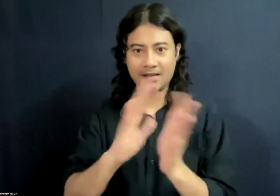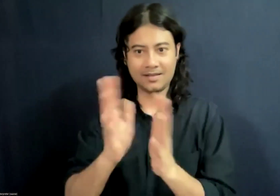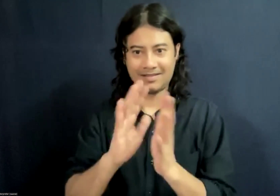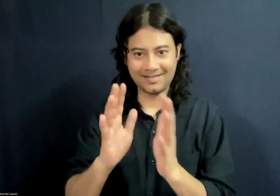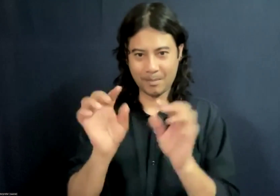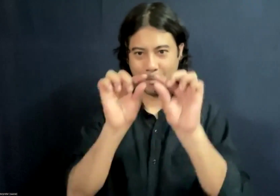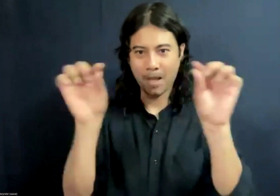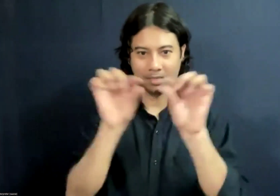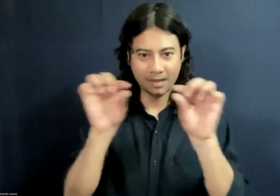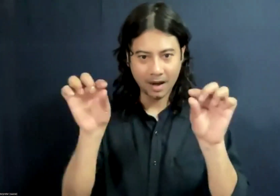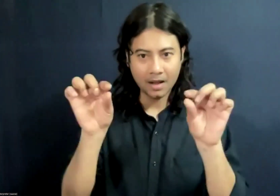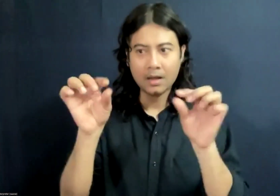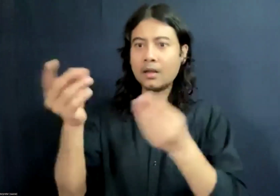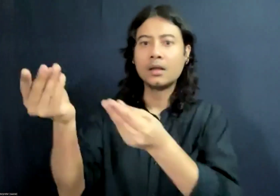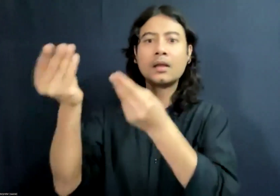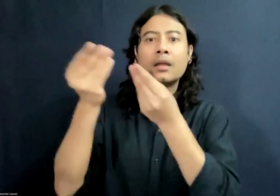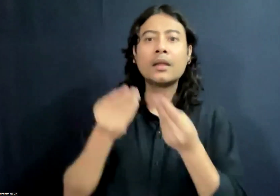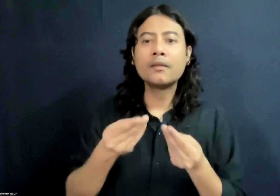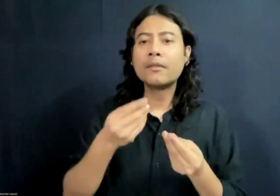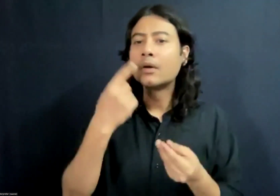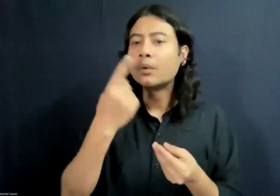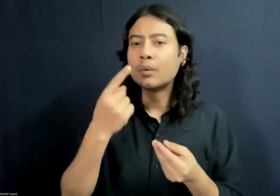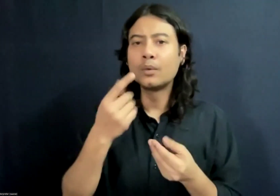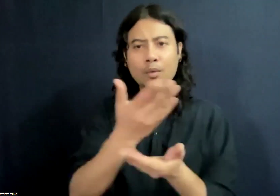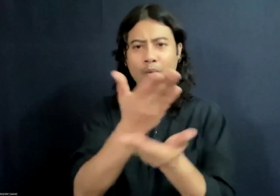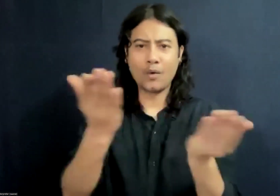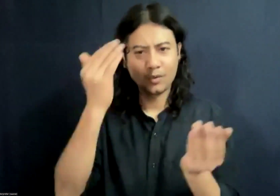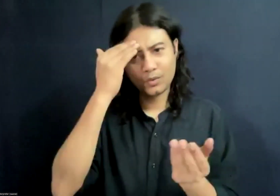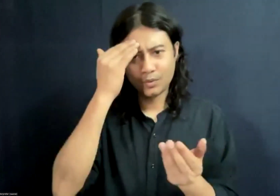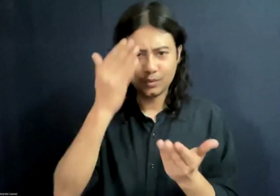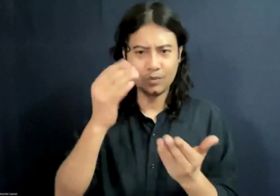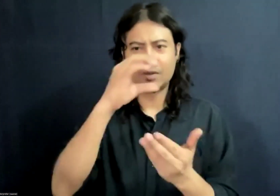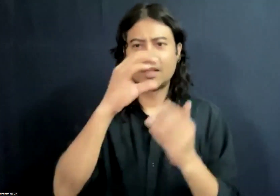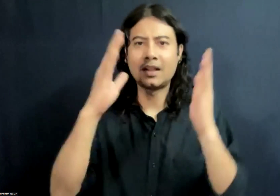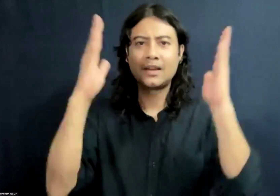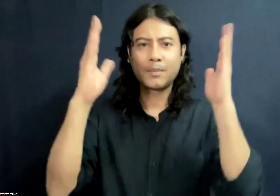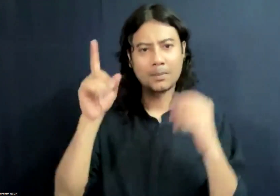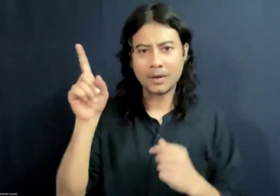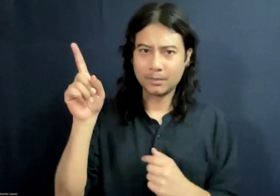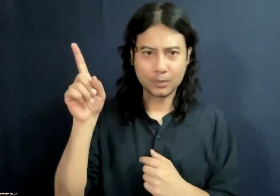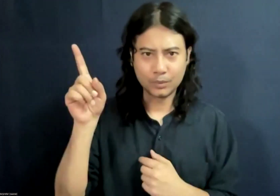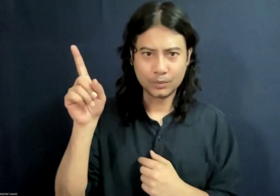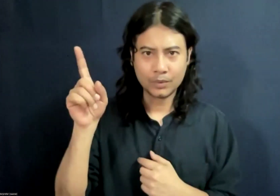that in Kali Yuga, we should just chant this Hare Krishna mantra and nothing else will be beneficial.